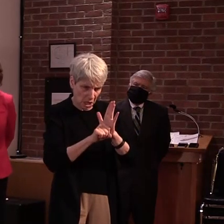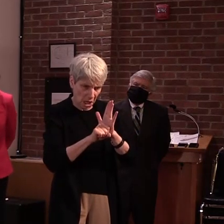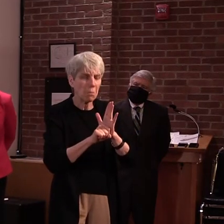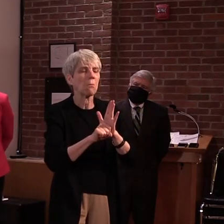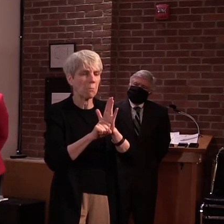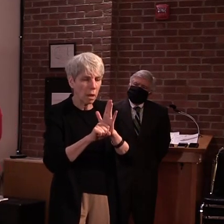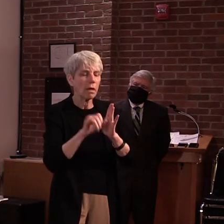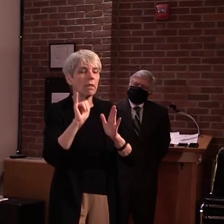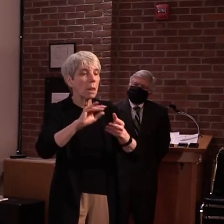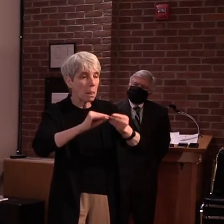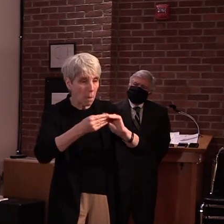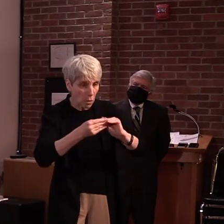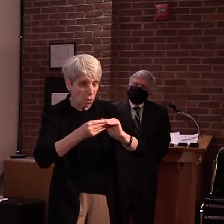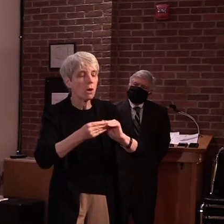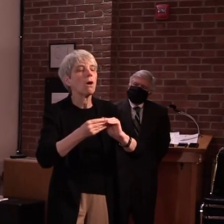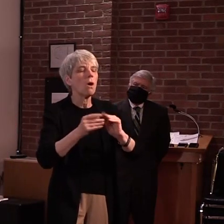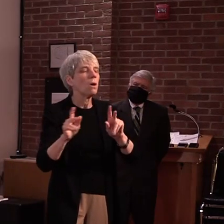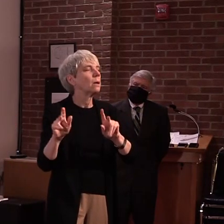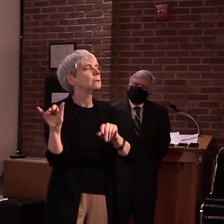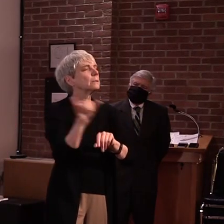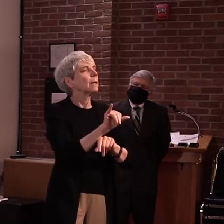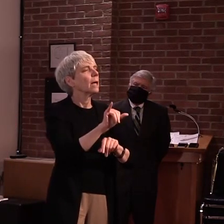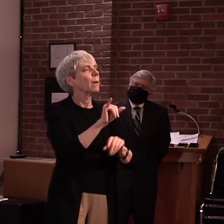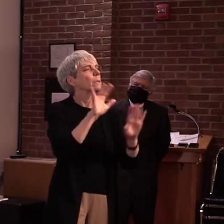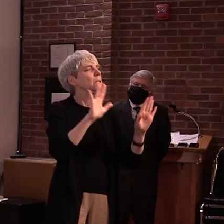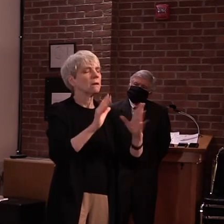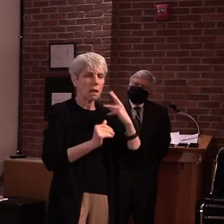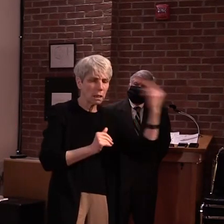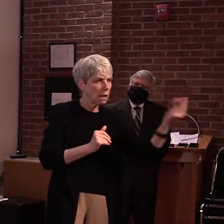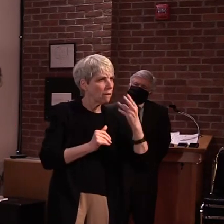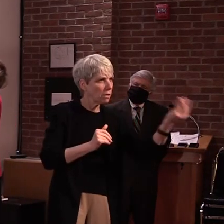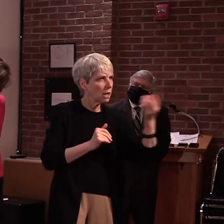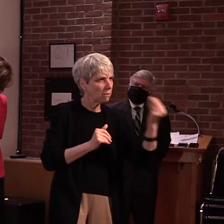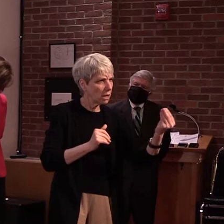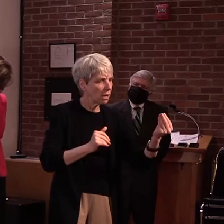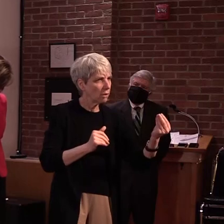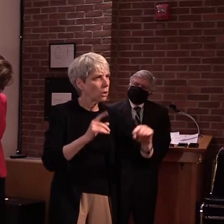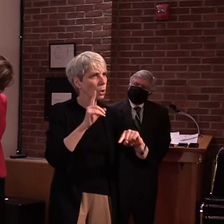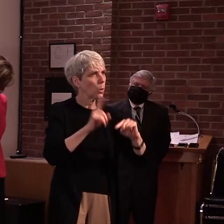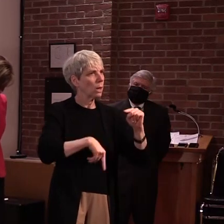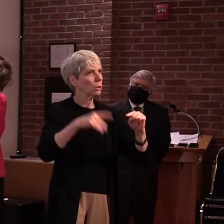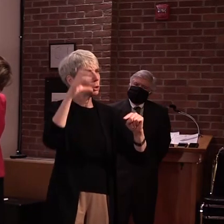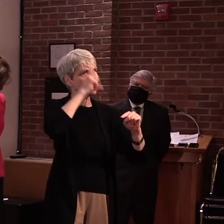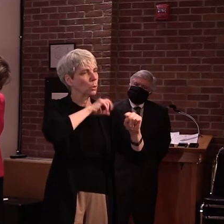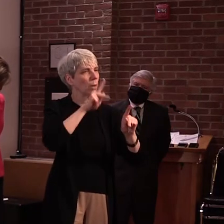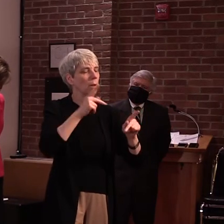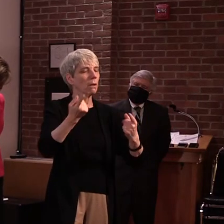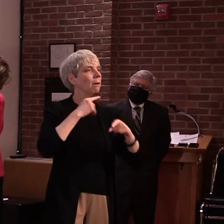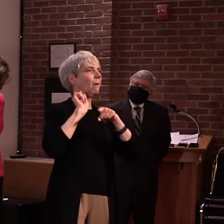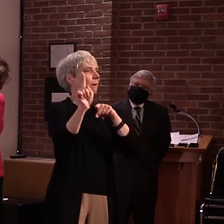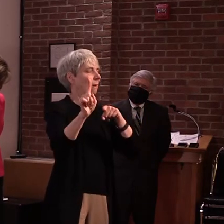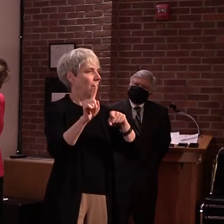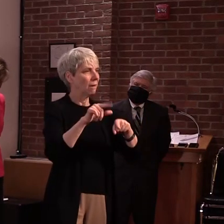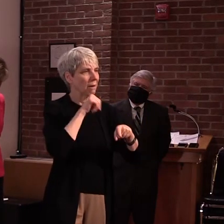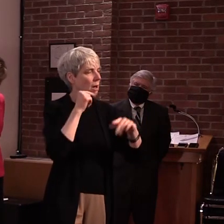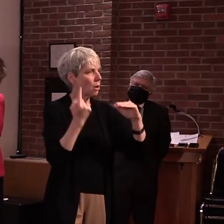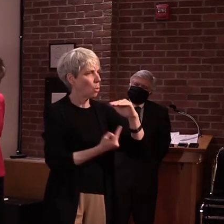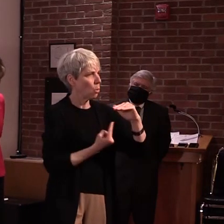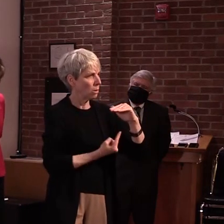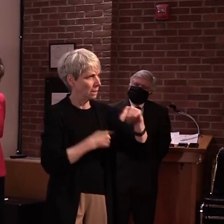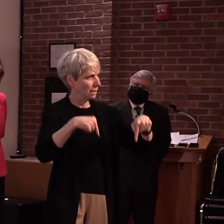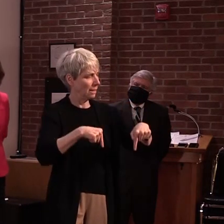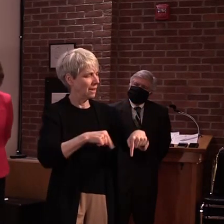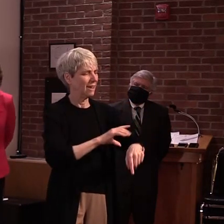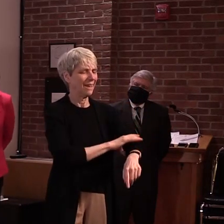Sundays, you can't conclude that people are coming in just for the weekend and not quarantining. Now, since the beginning of the state of emergency, the administration has